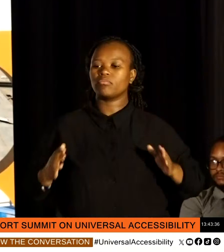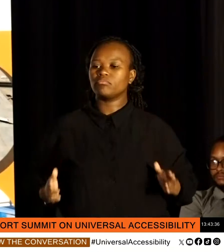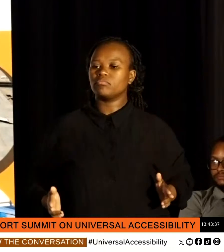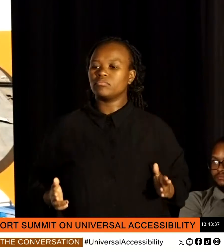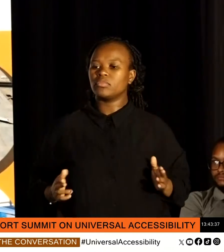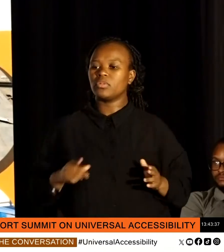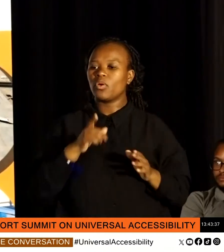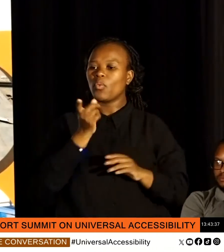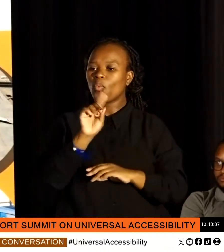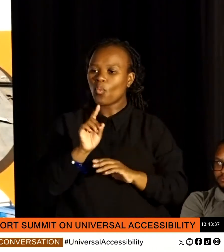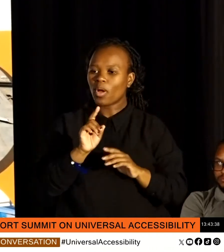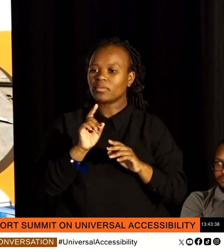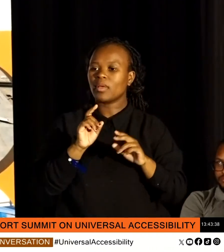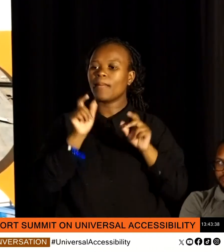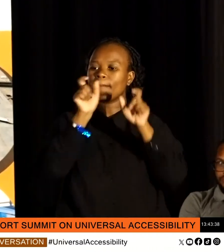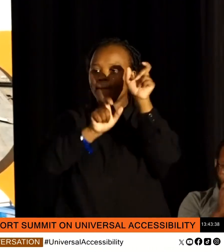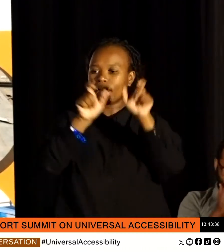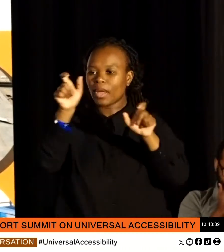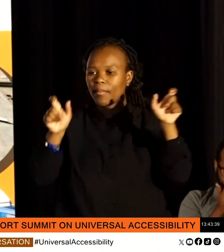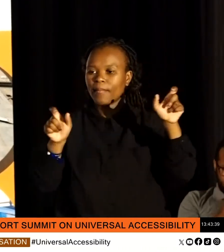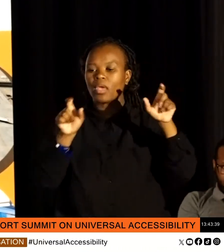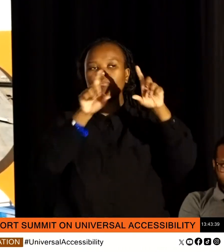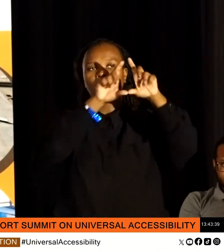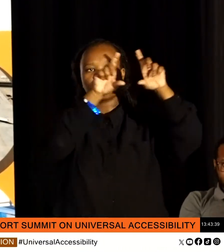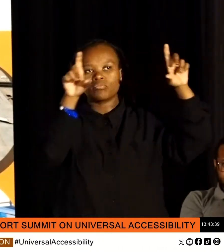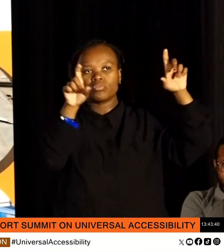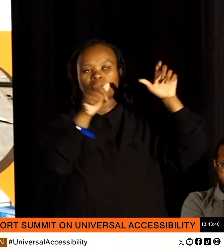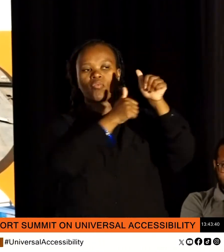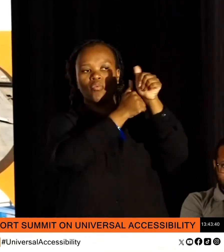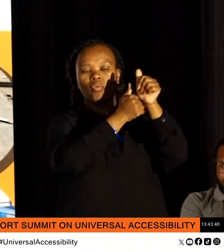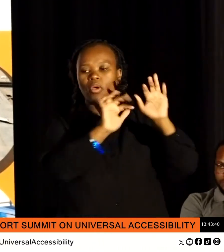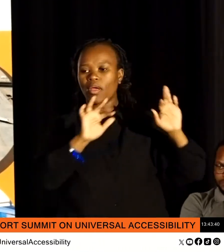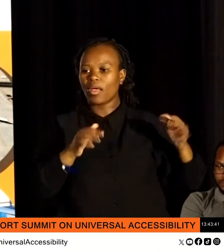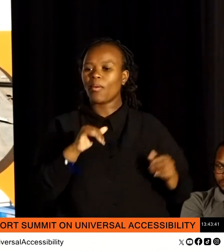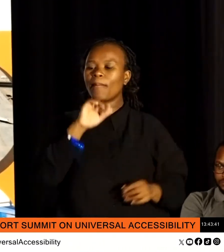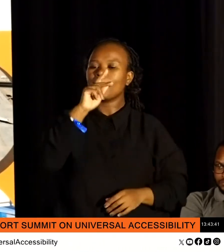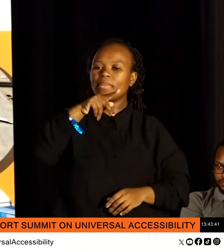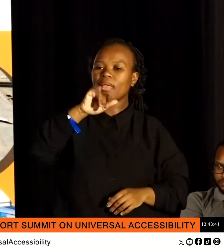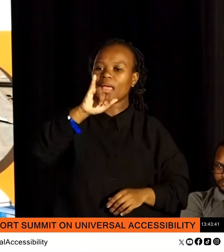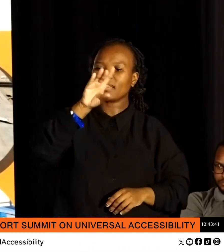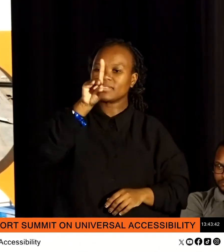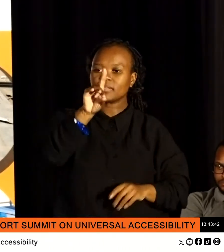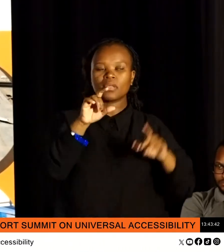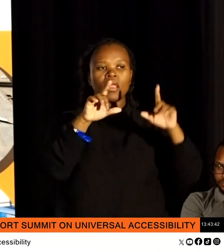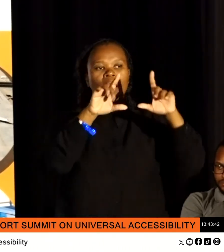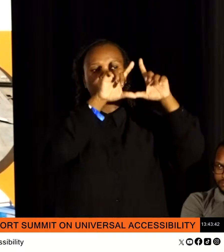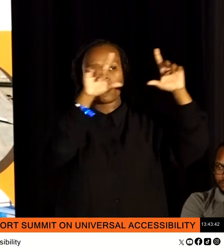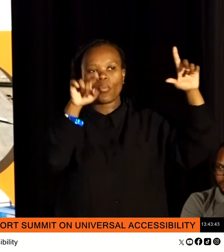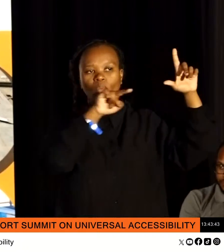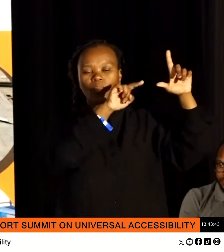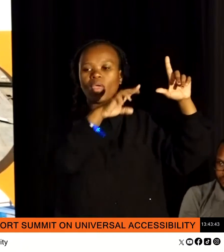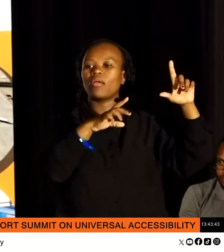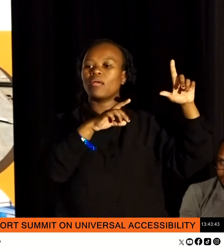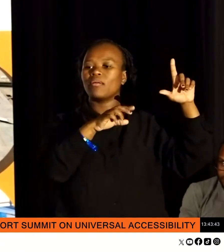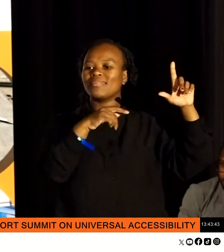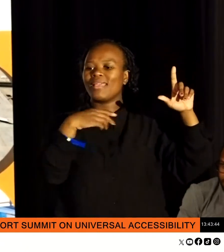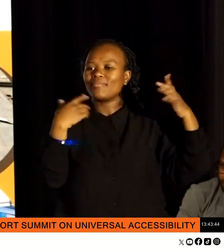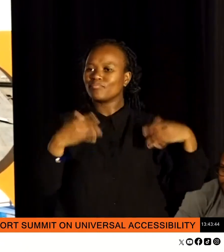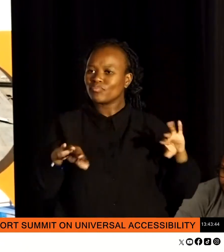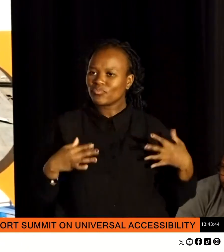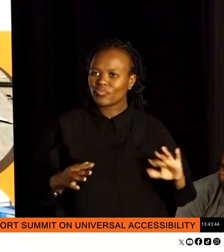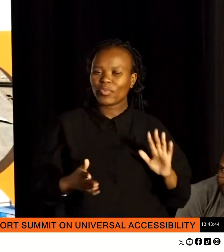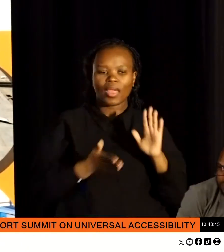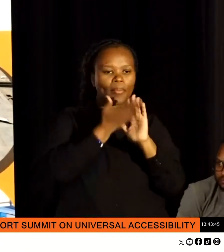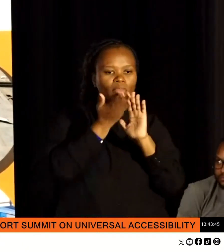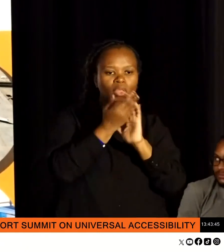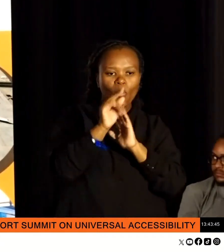known as passenger information display, PIDs. These screens provide crucial real-time updates to